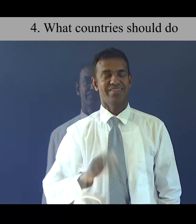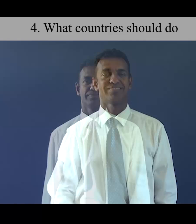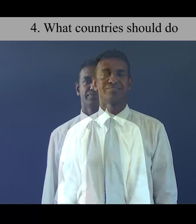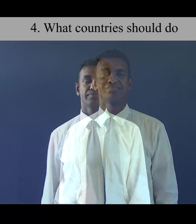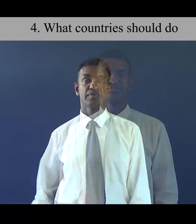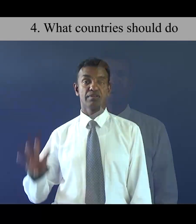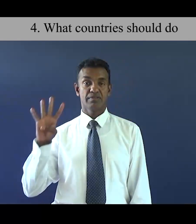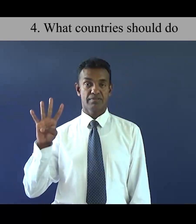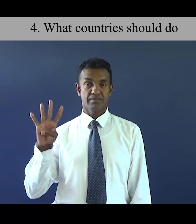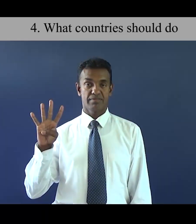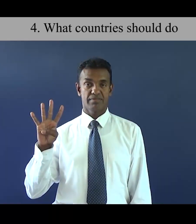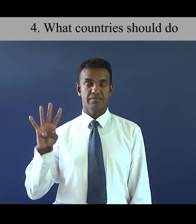What countries should do.